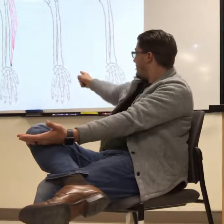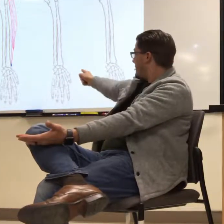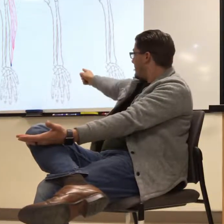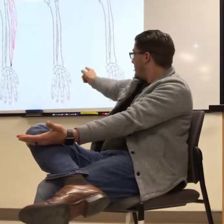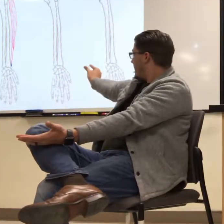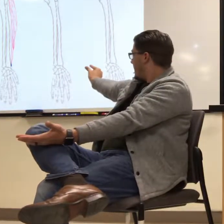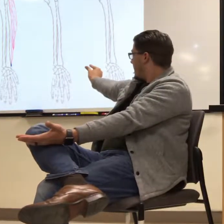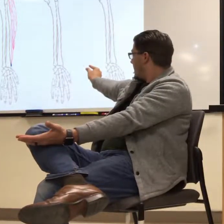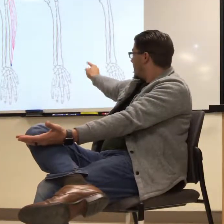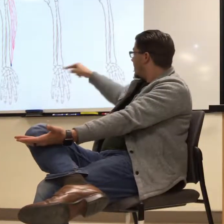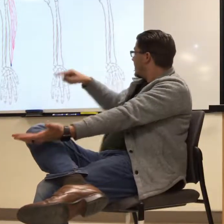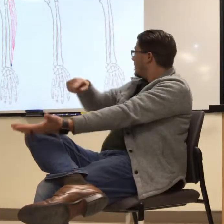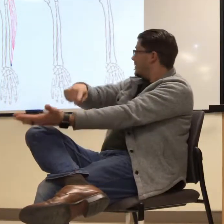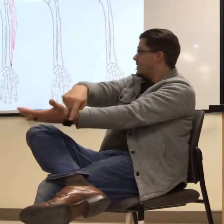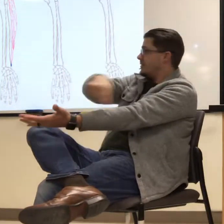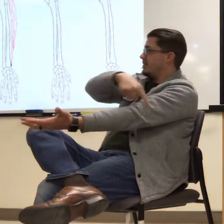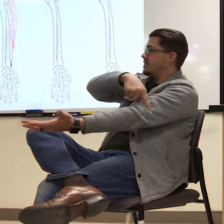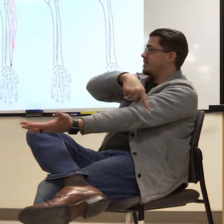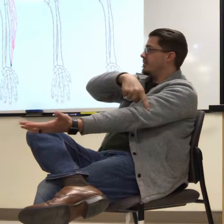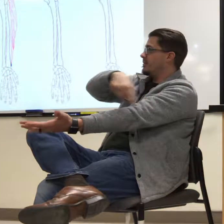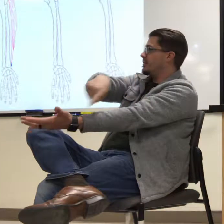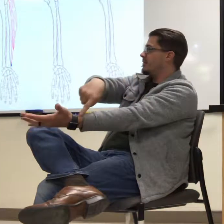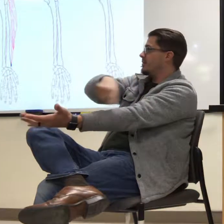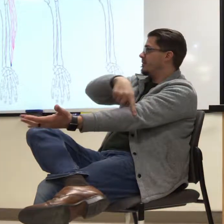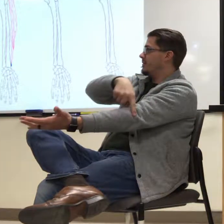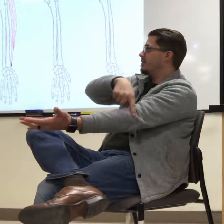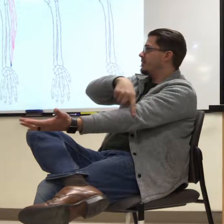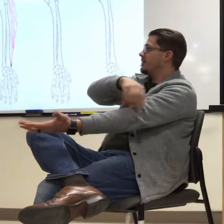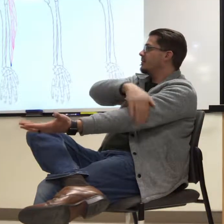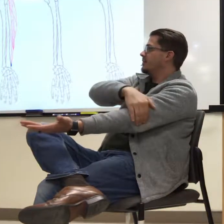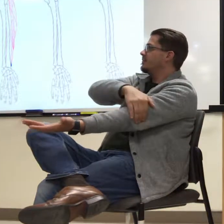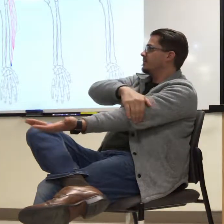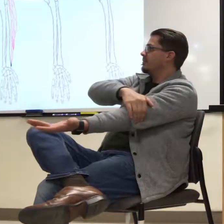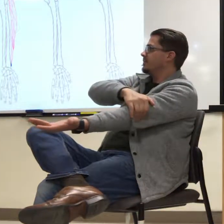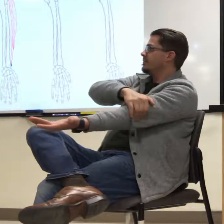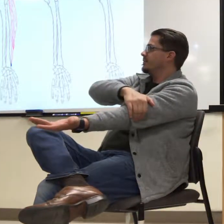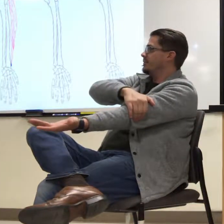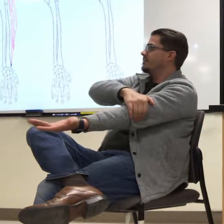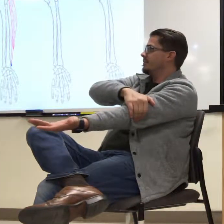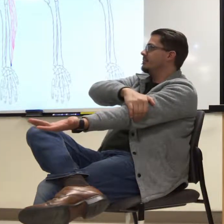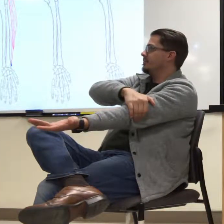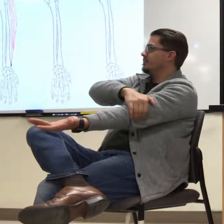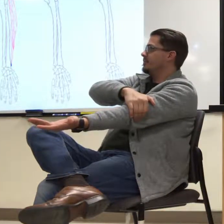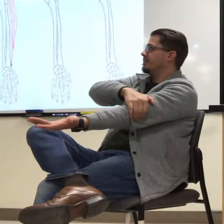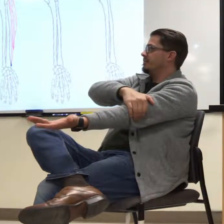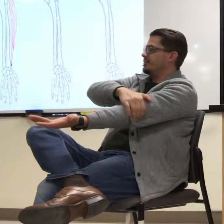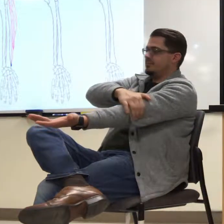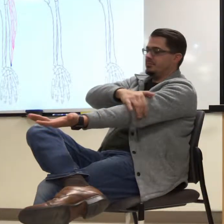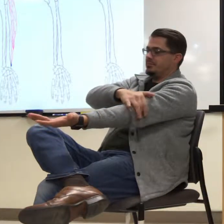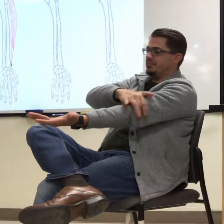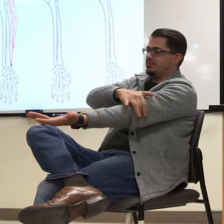the root beer drinking muscle, or just beer drinking muscle.